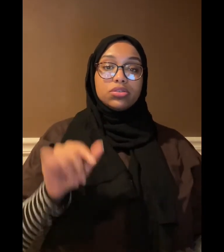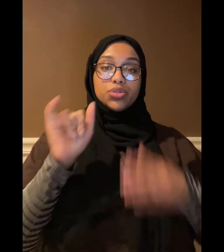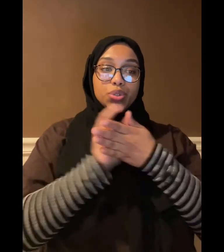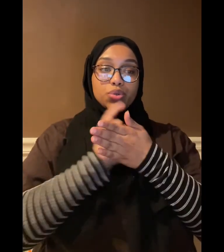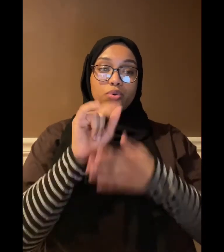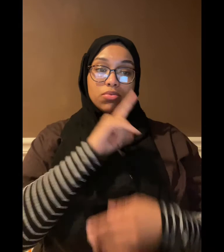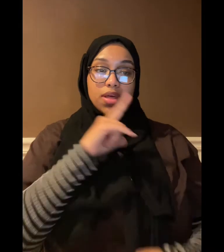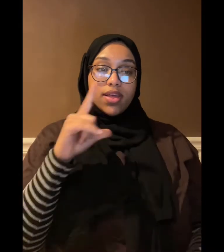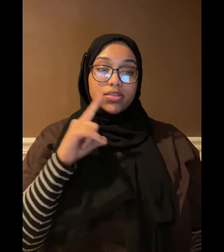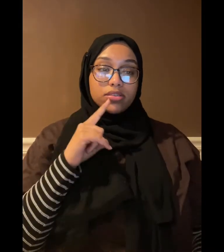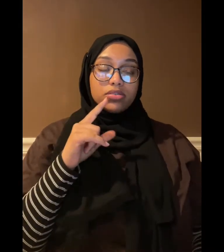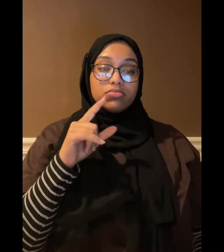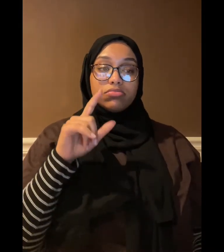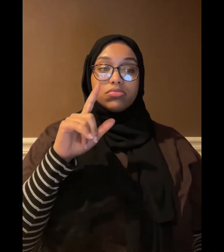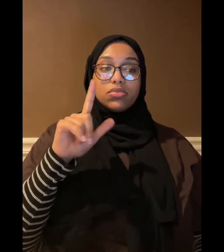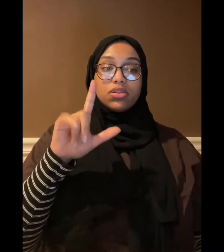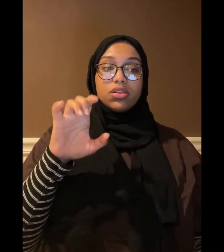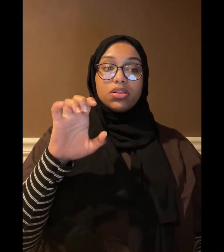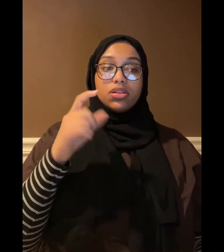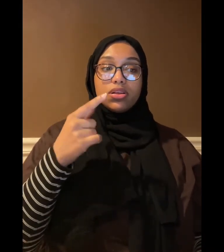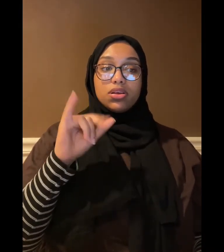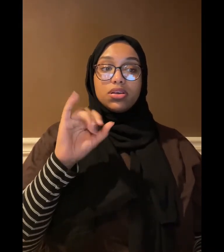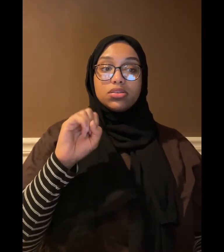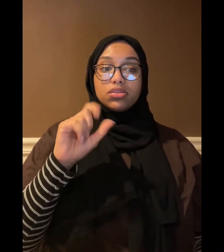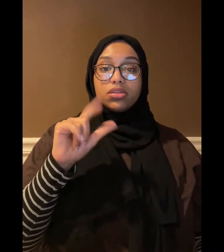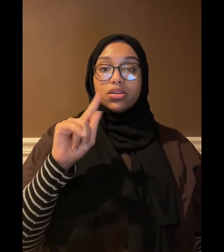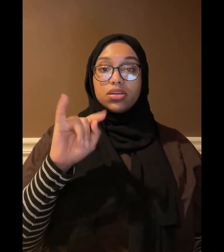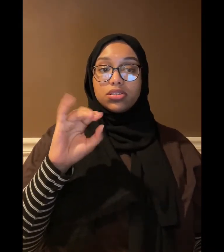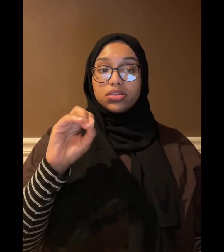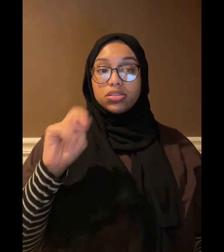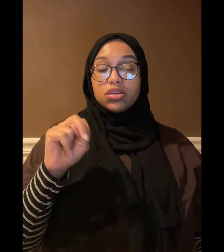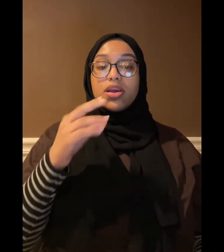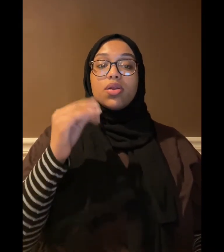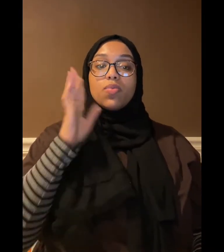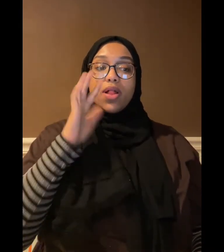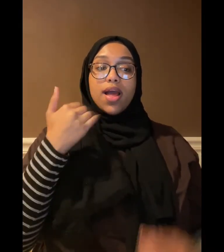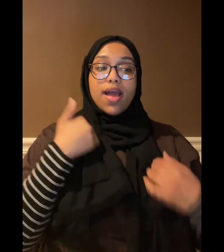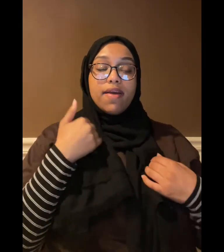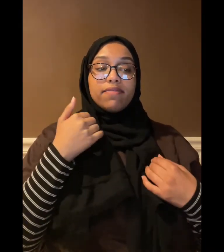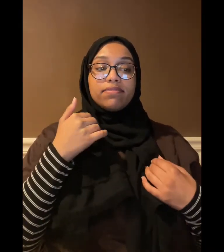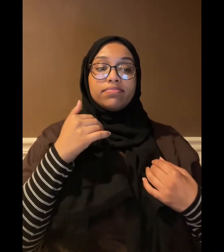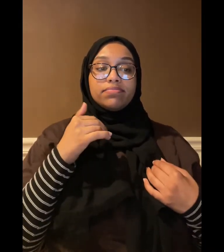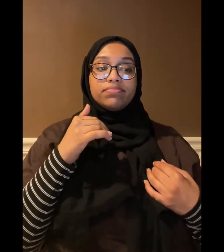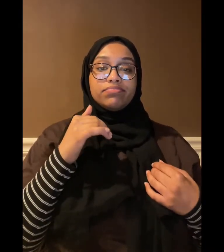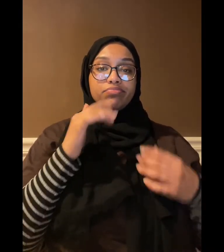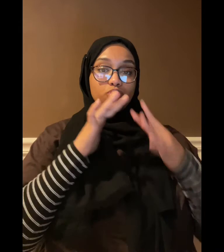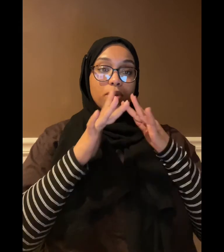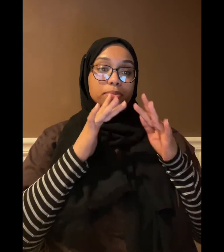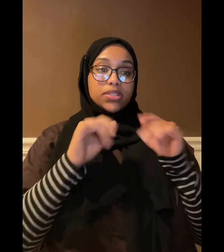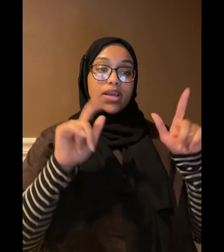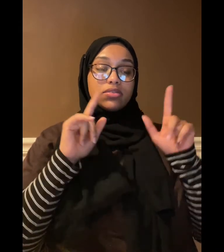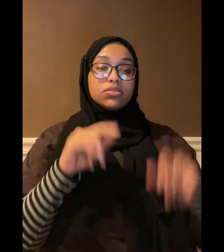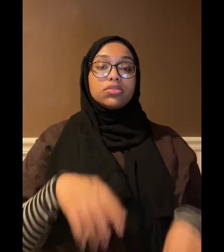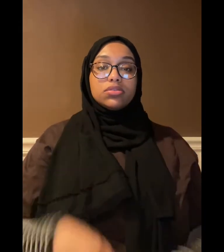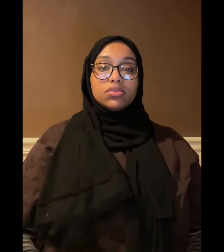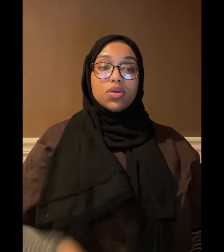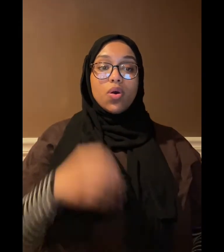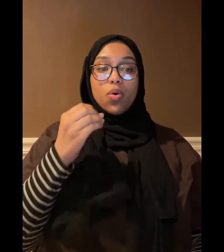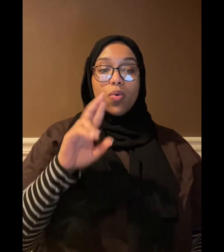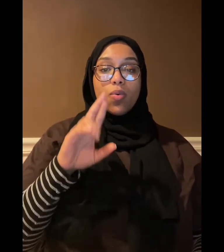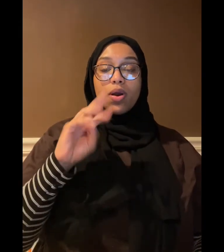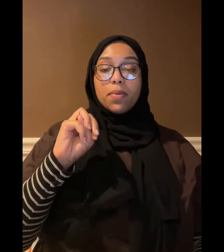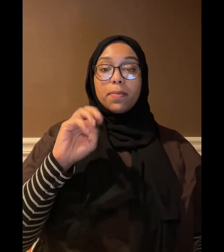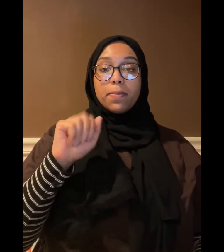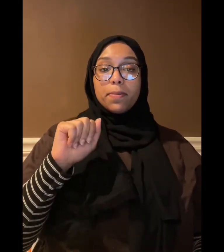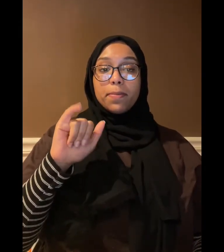all the criminal code and so on. One question is, what do we do with state legislation?